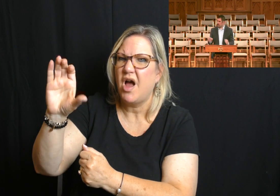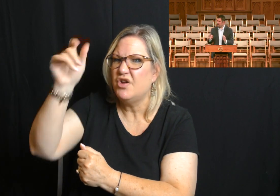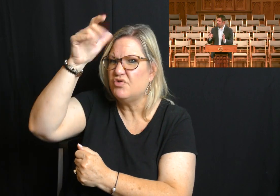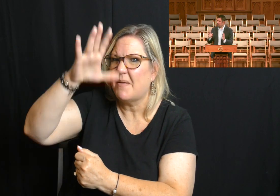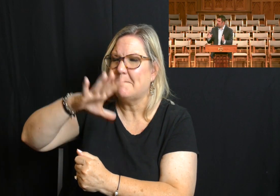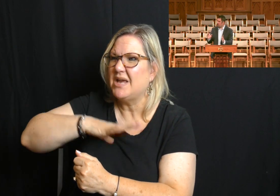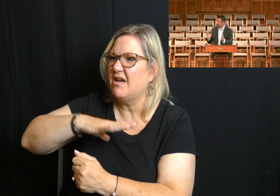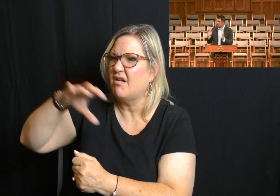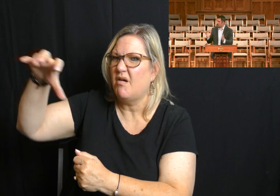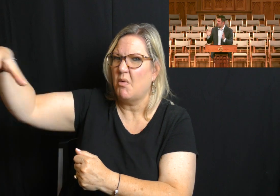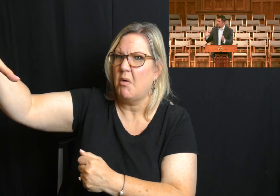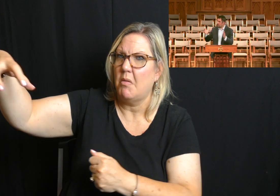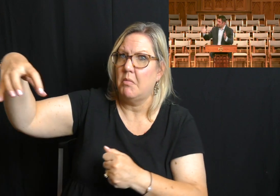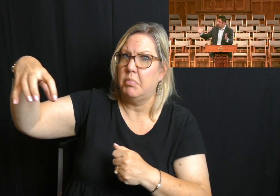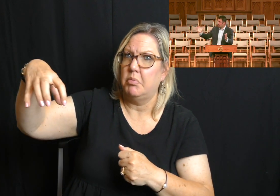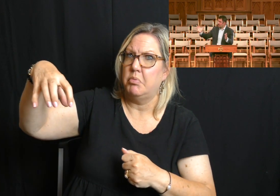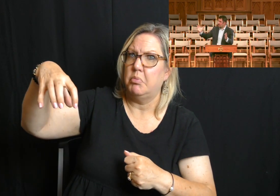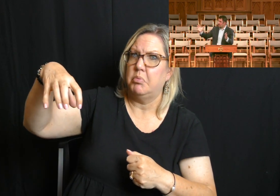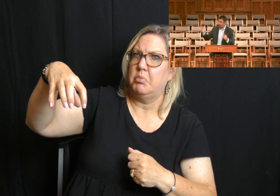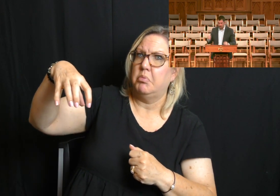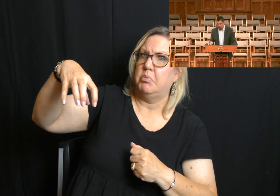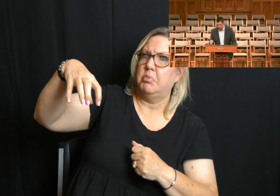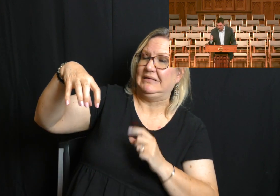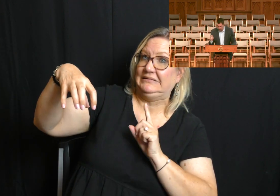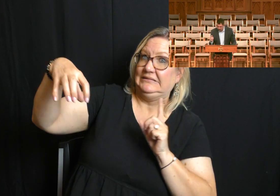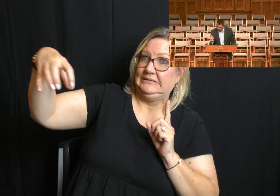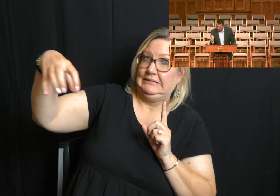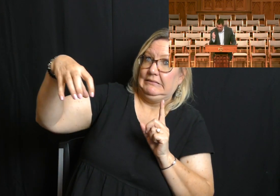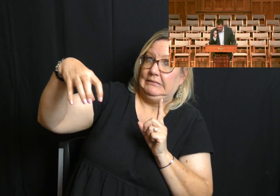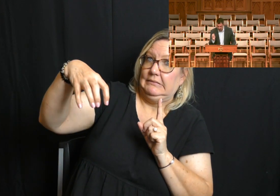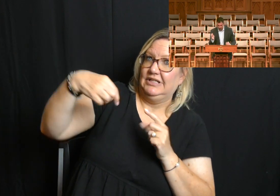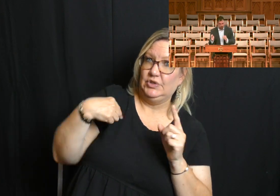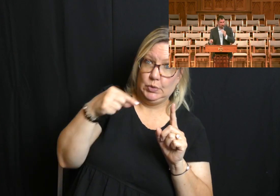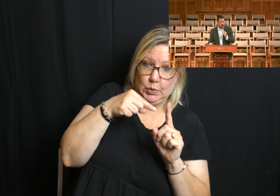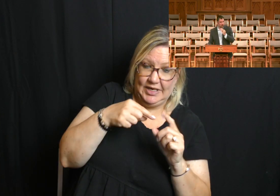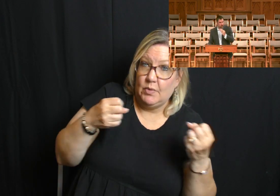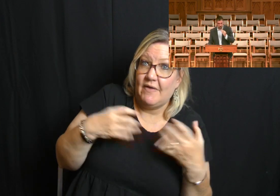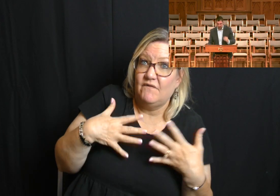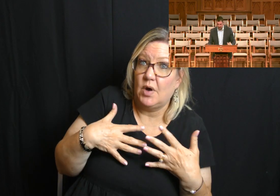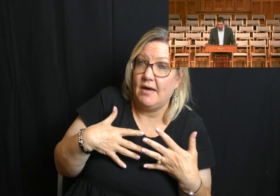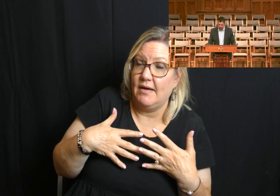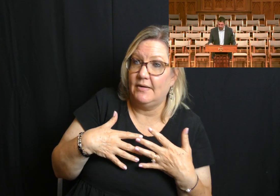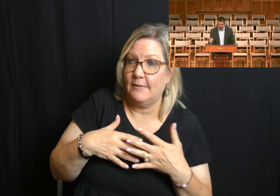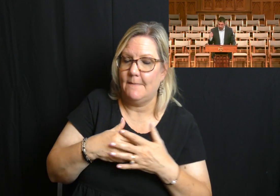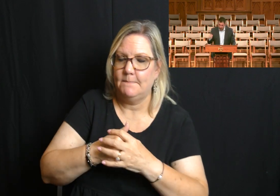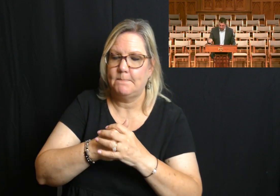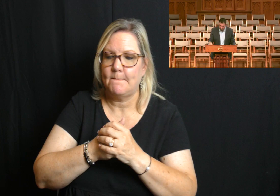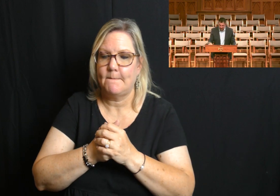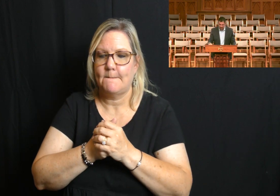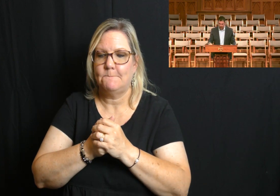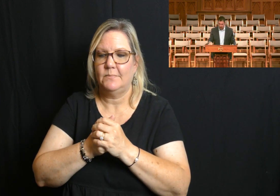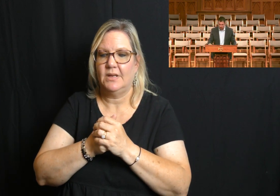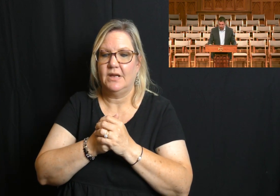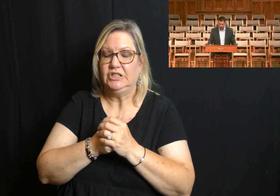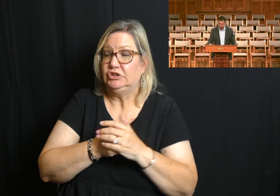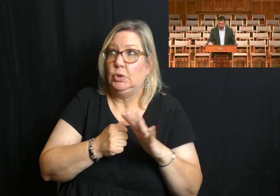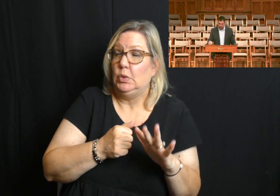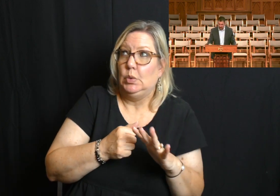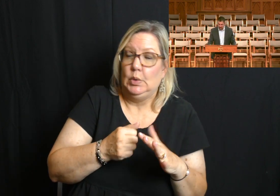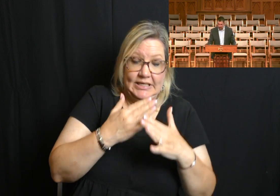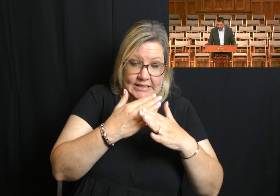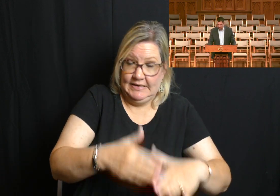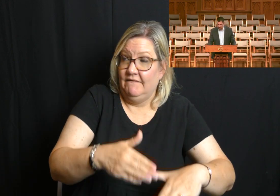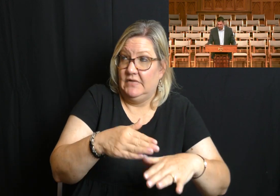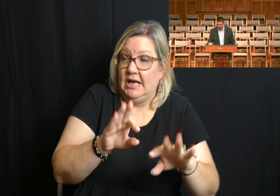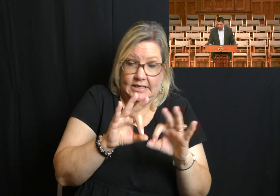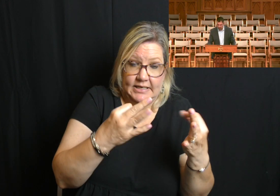It should have like pause. Dun, dun, dun. And then he was afraid, the announcer will say. So he divided the children among